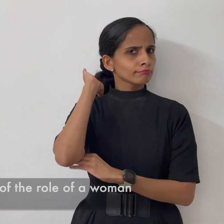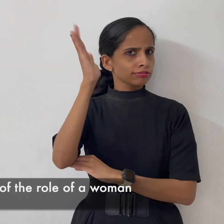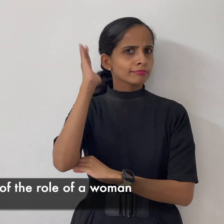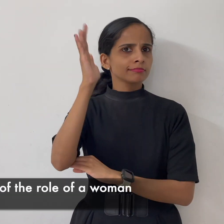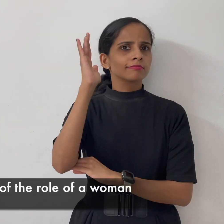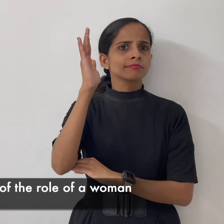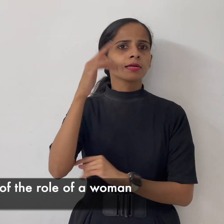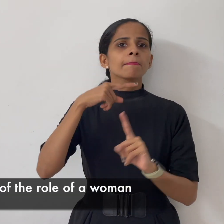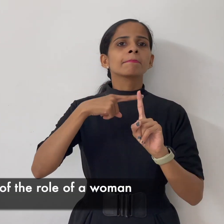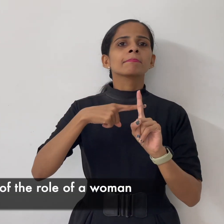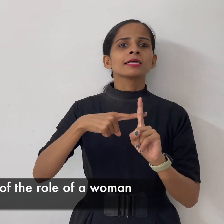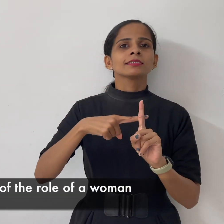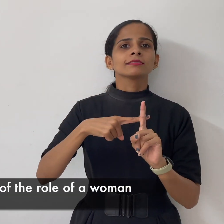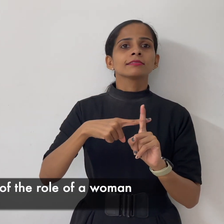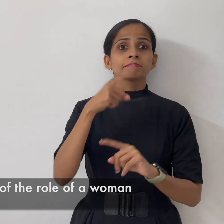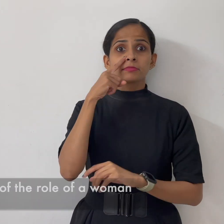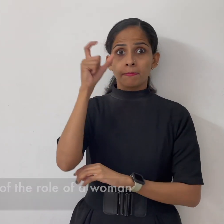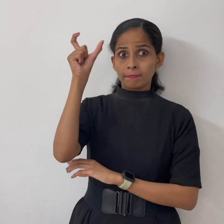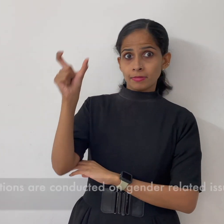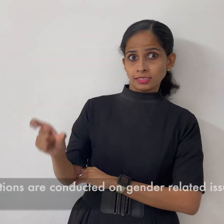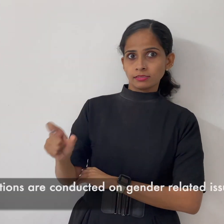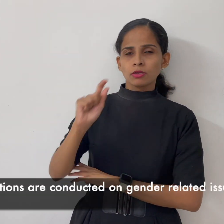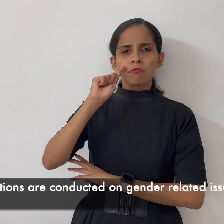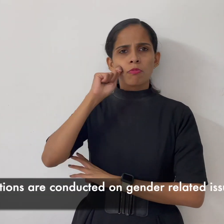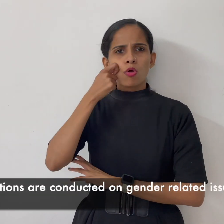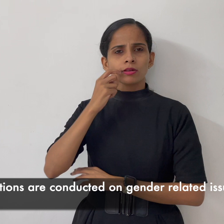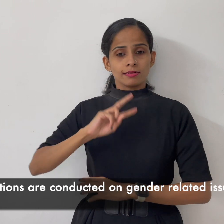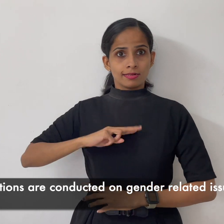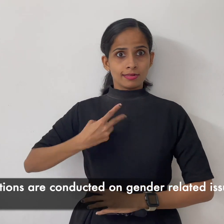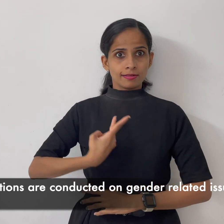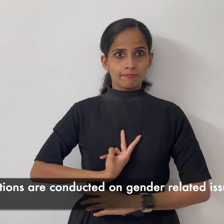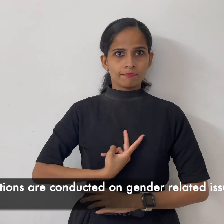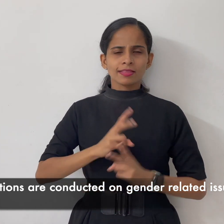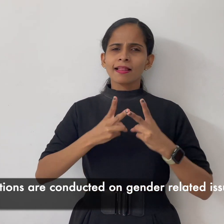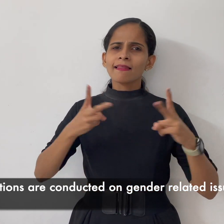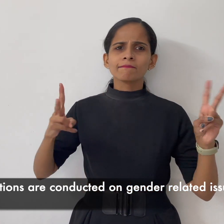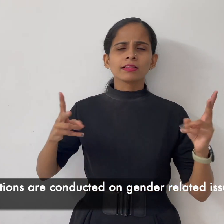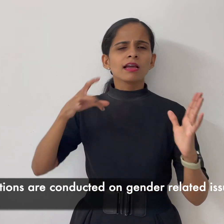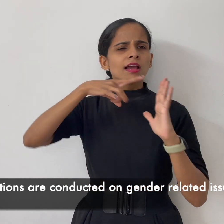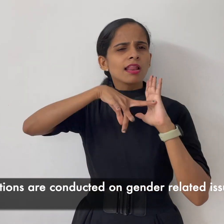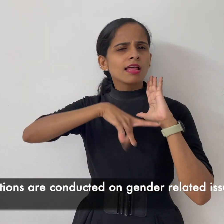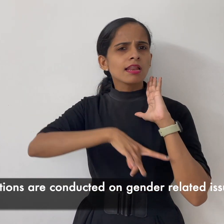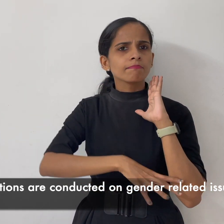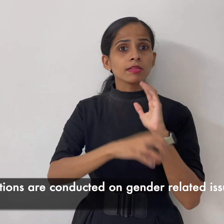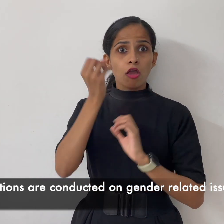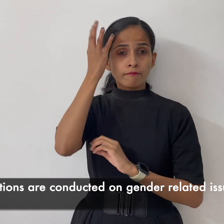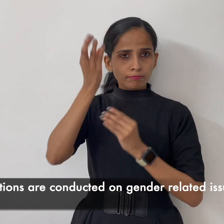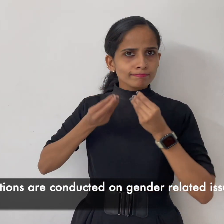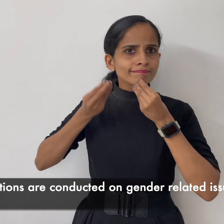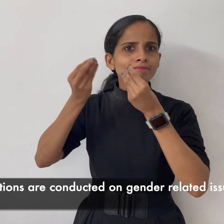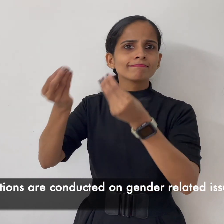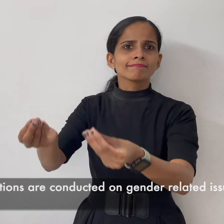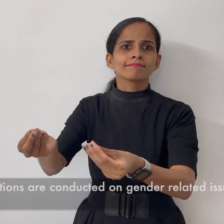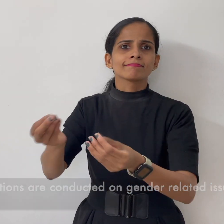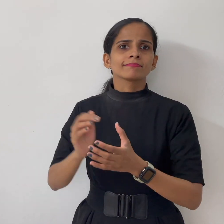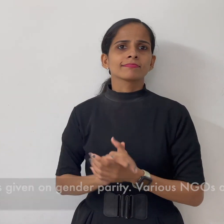of the role of a woman. Lectures and presentations are conducted on gender-related issues.